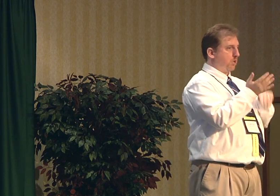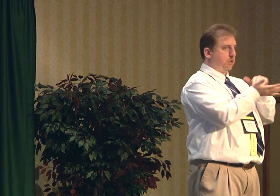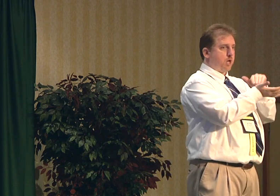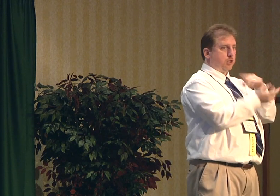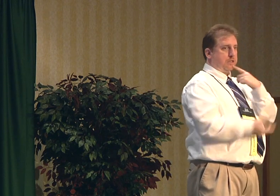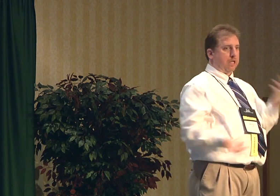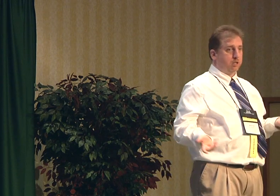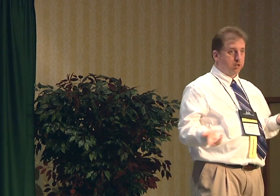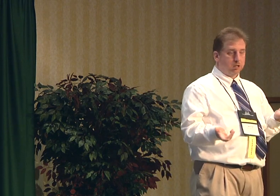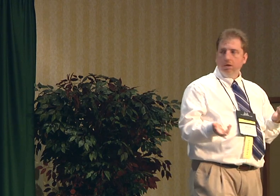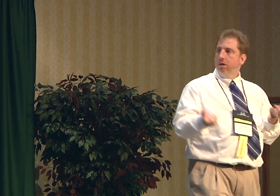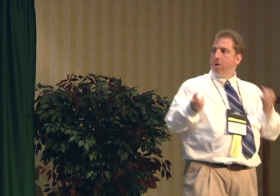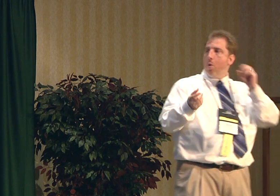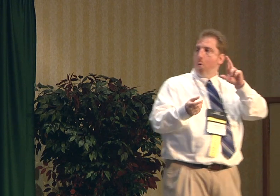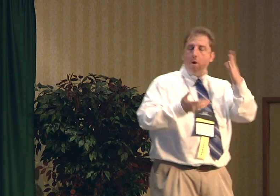occur when family members are interpreting.